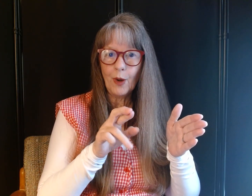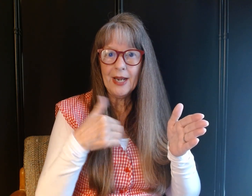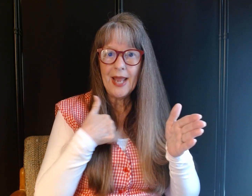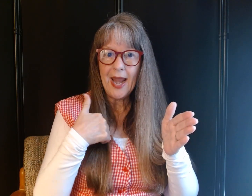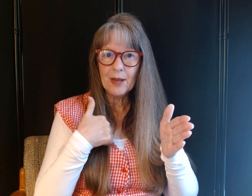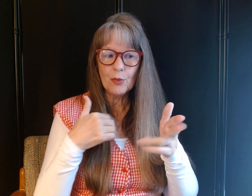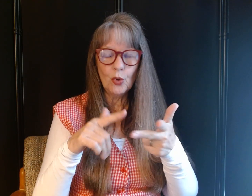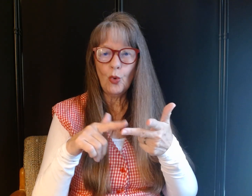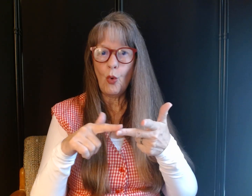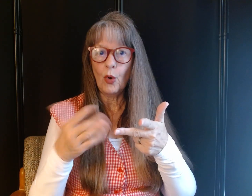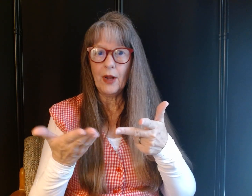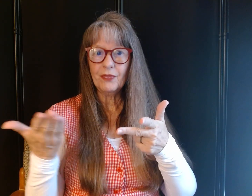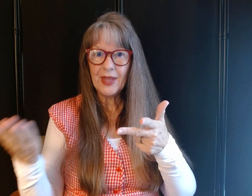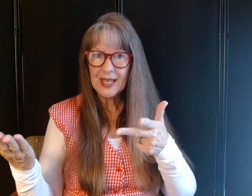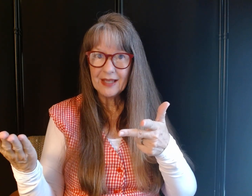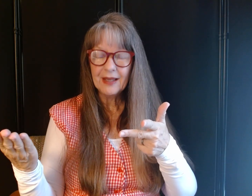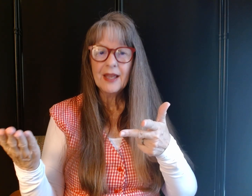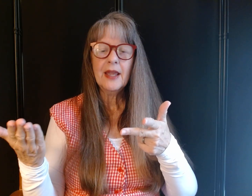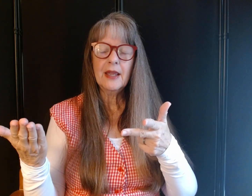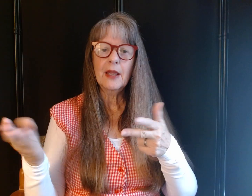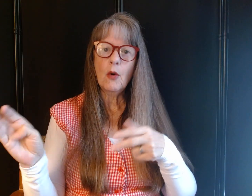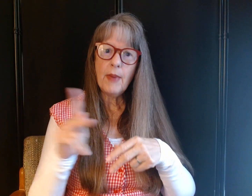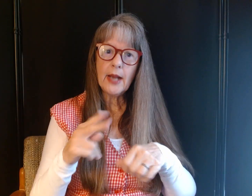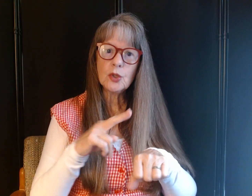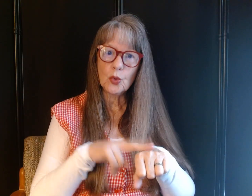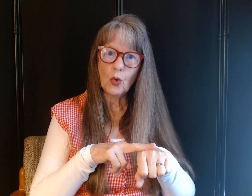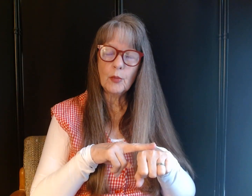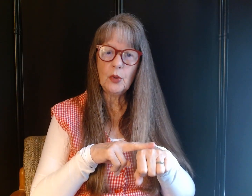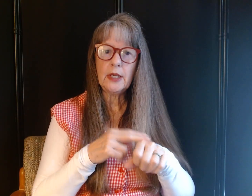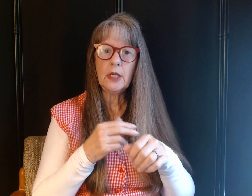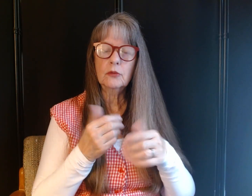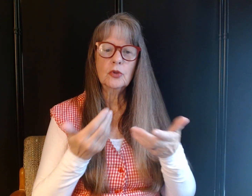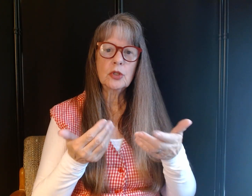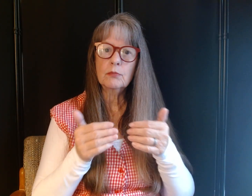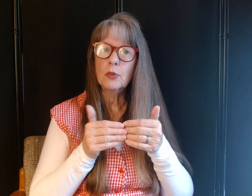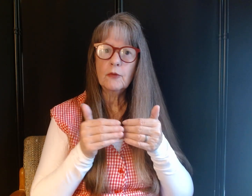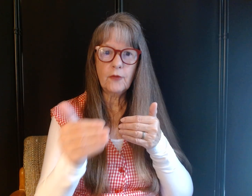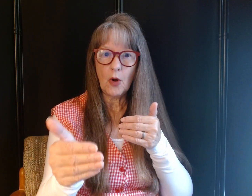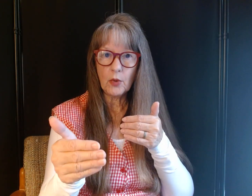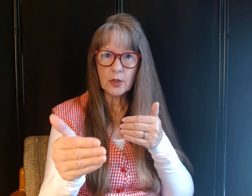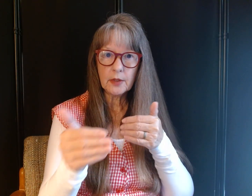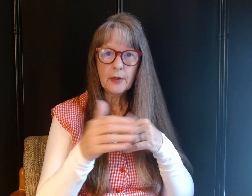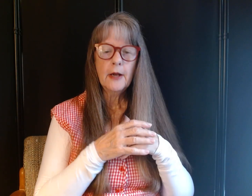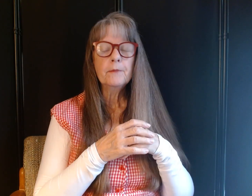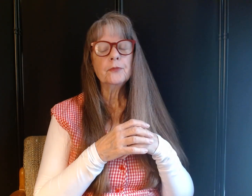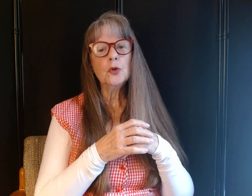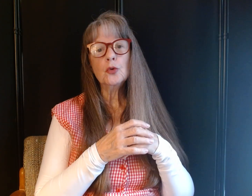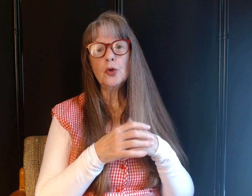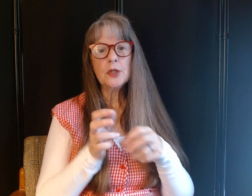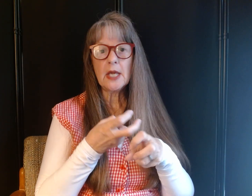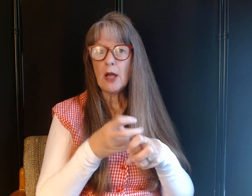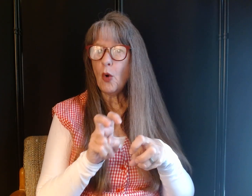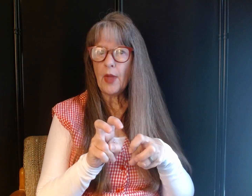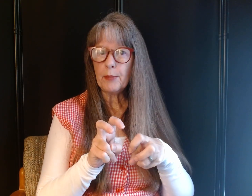an animal or a thing. It can go back to normal. It can just move forward. You could say, oh, that